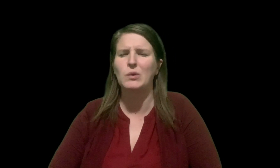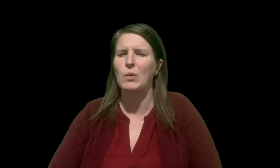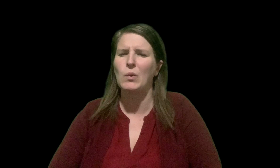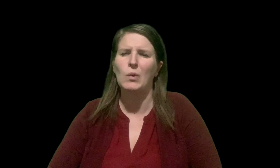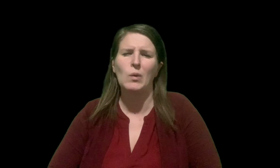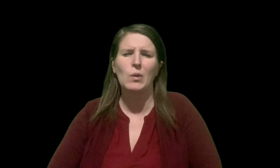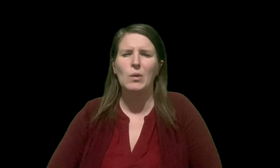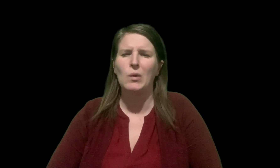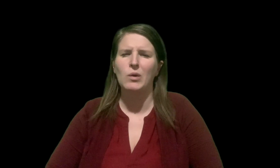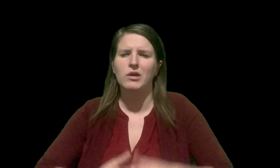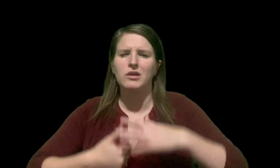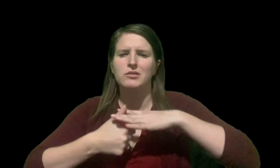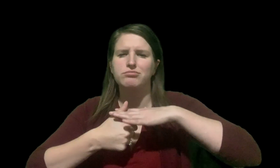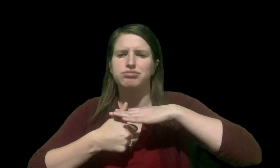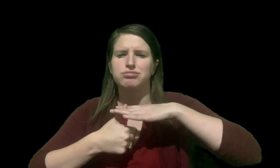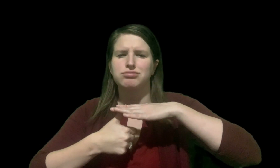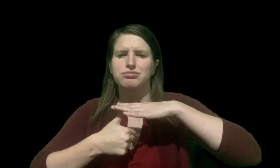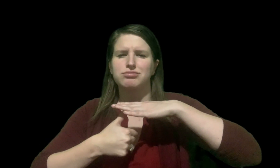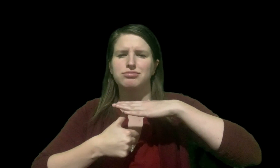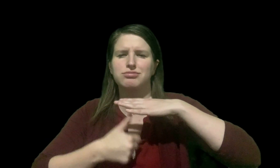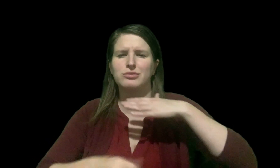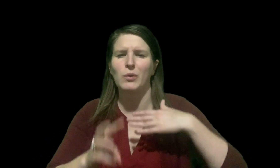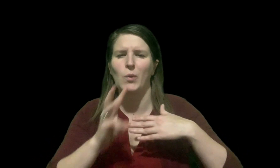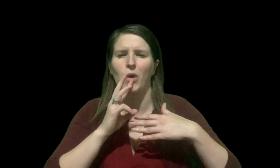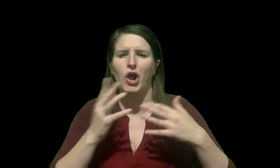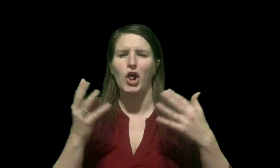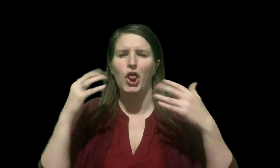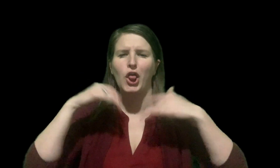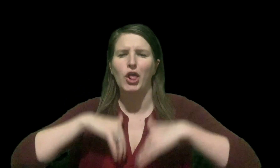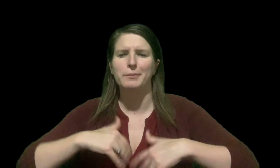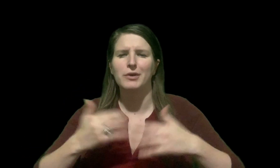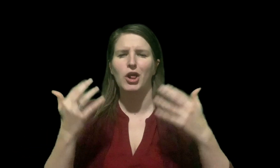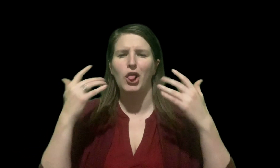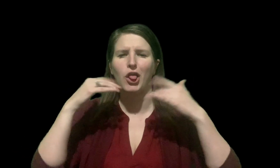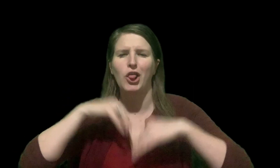to hold that in, because then you'll be drowning.